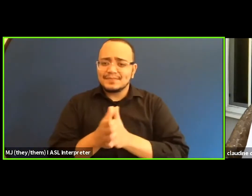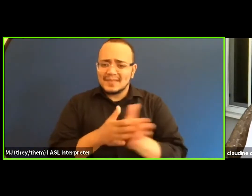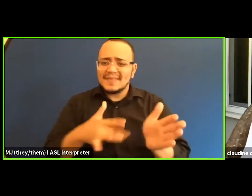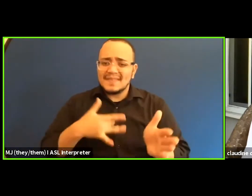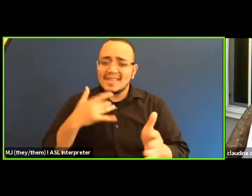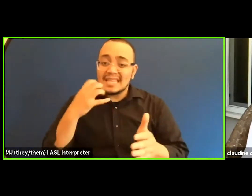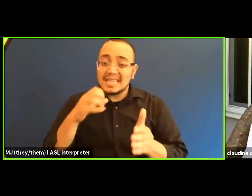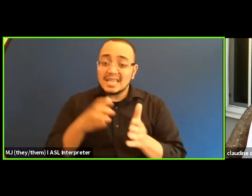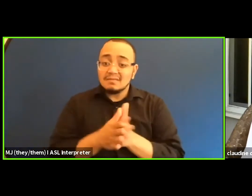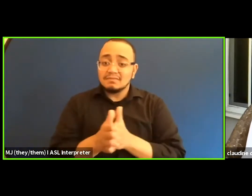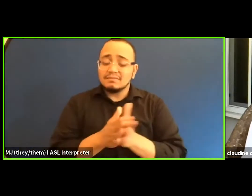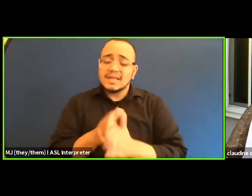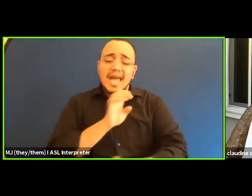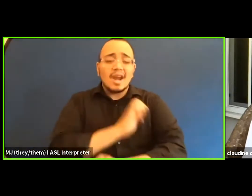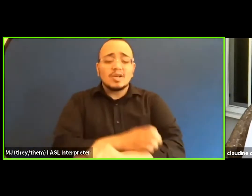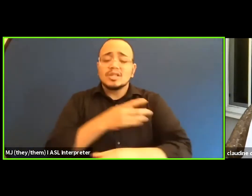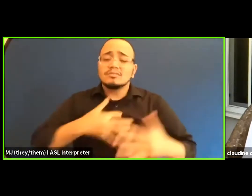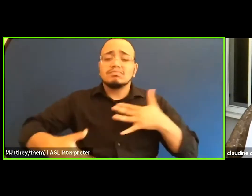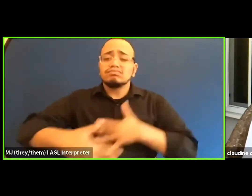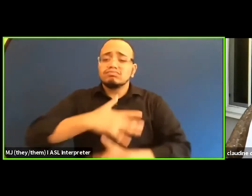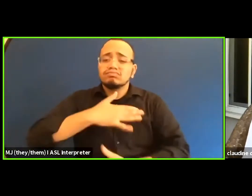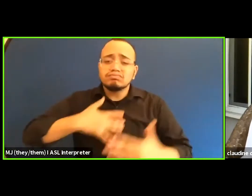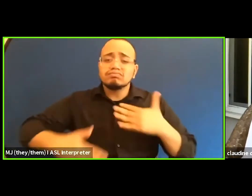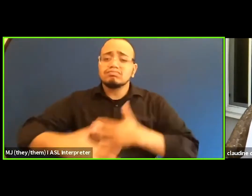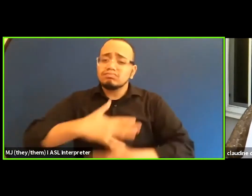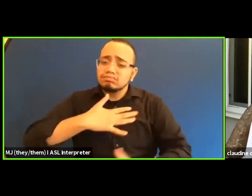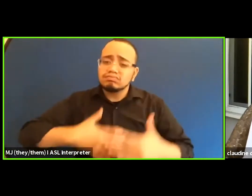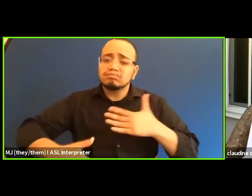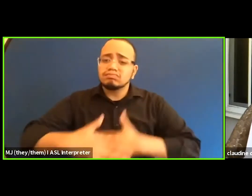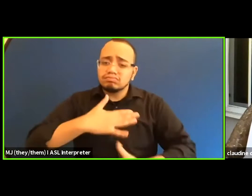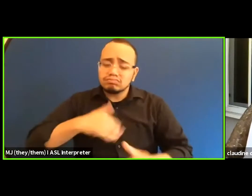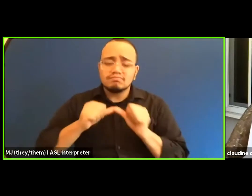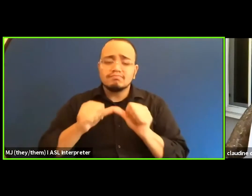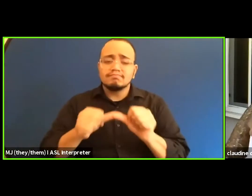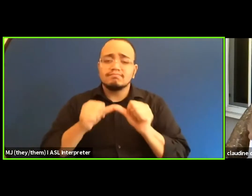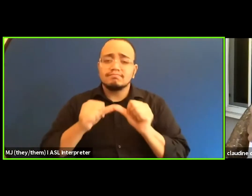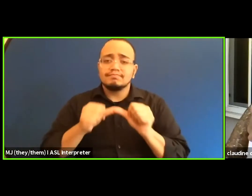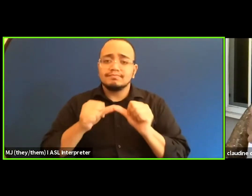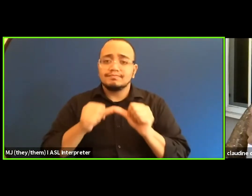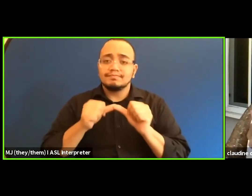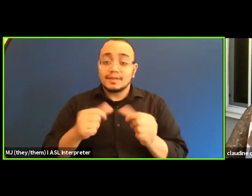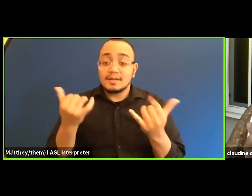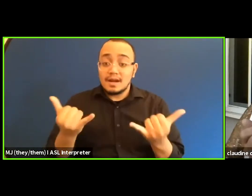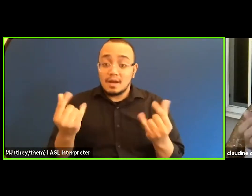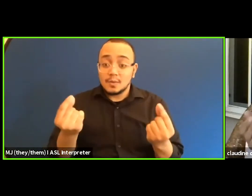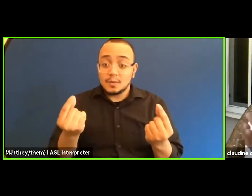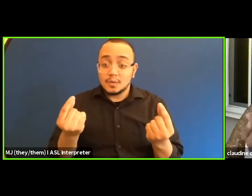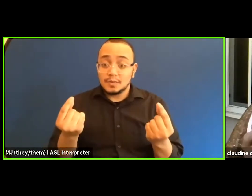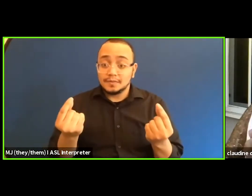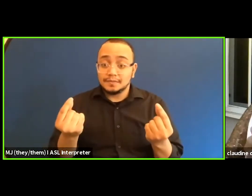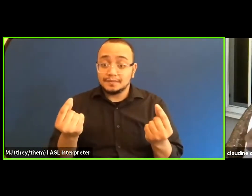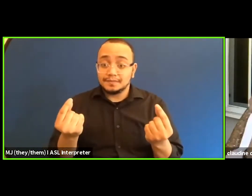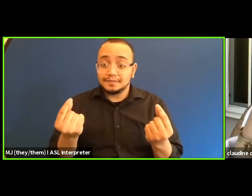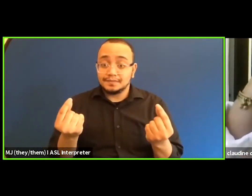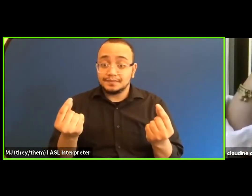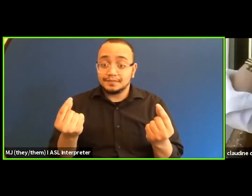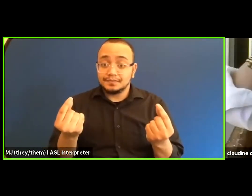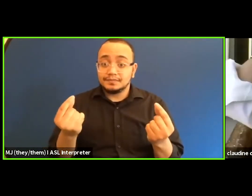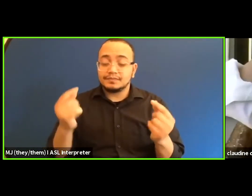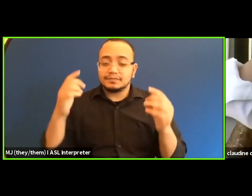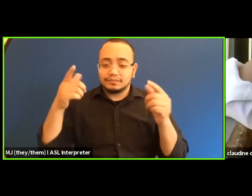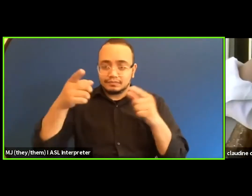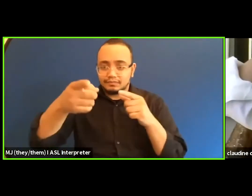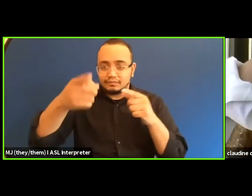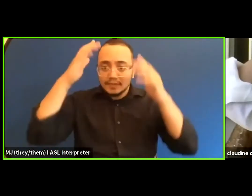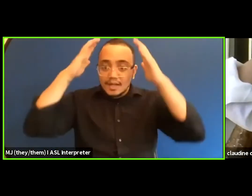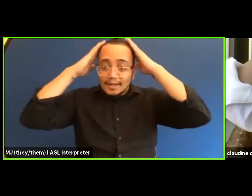gather. And now that you've got that in your hands, I'm going to ask you to take your hands and lay them on your head.